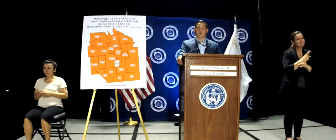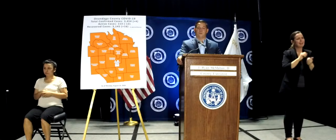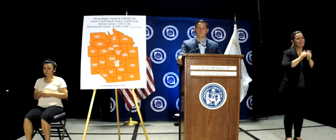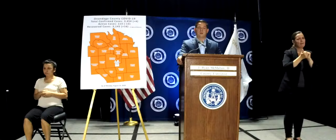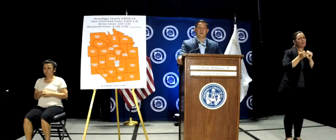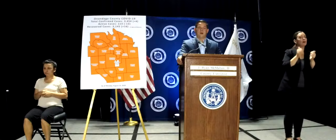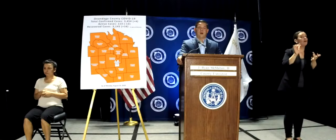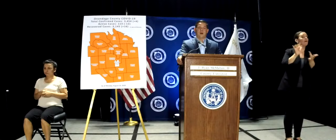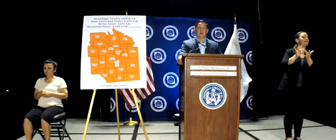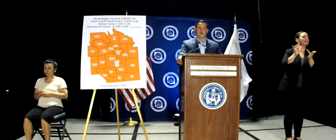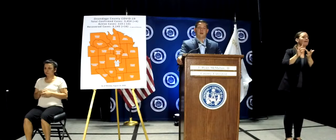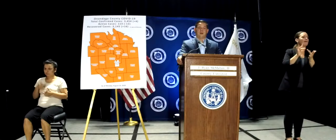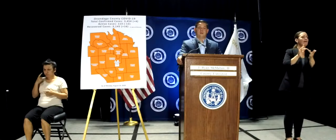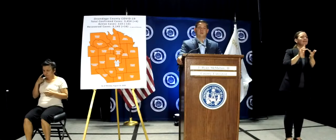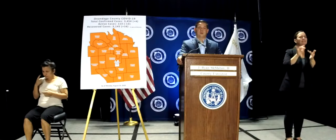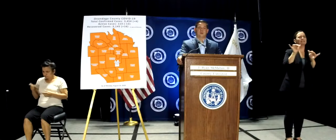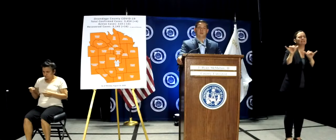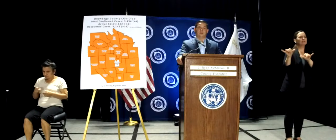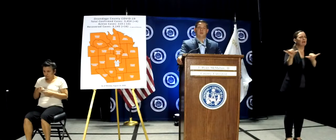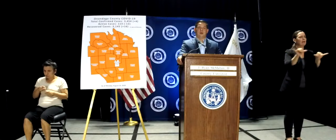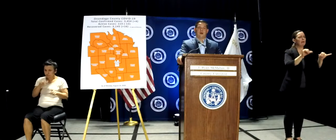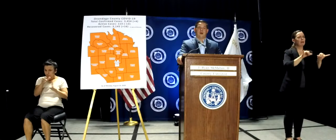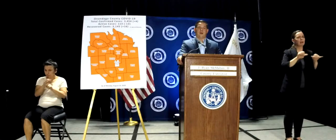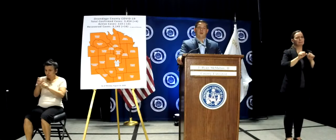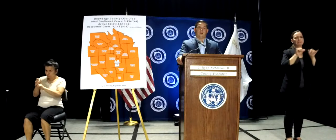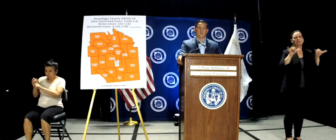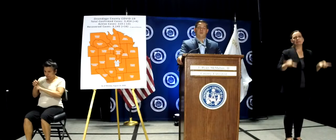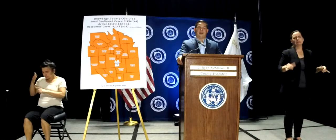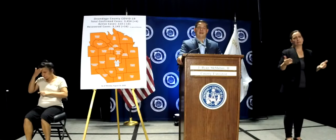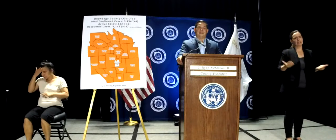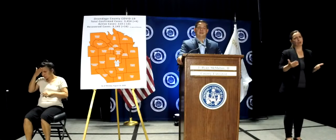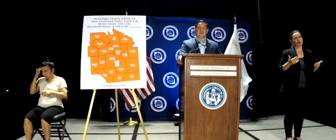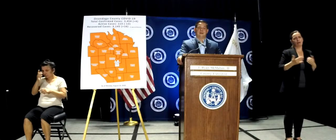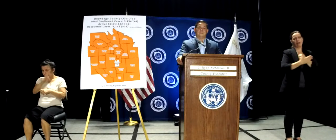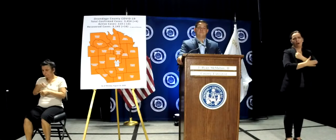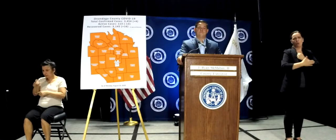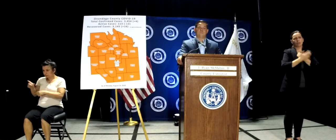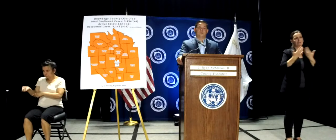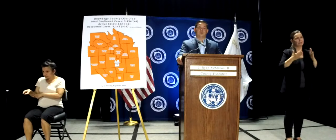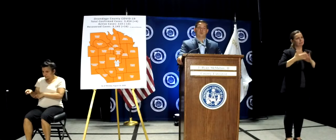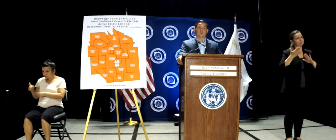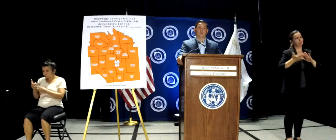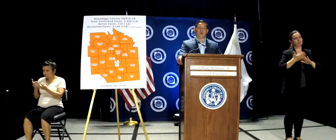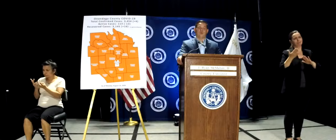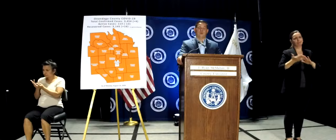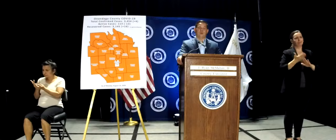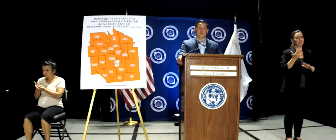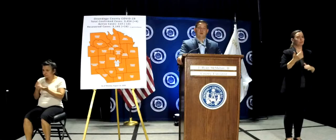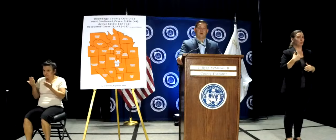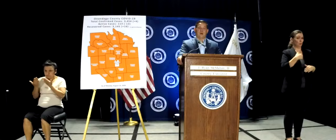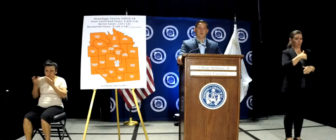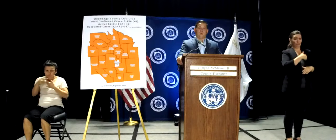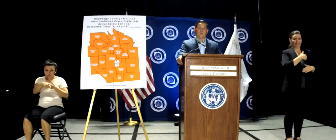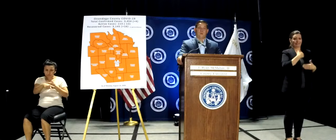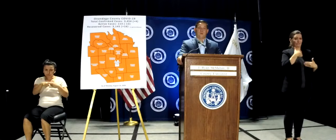other employer. And certainly with any situation with COVID,